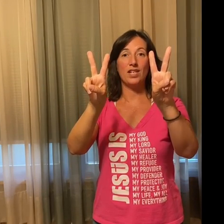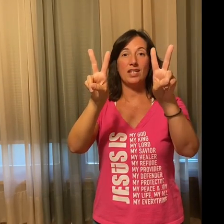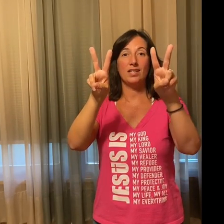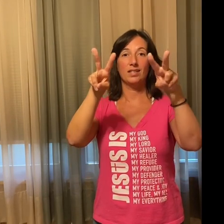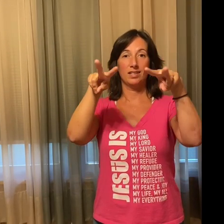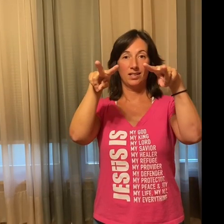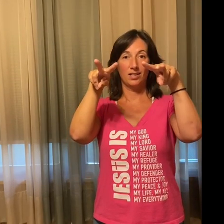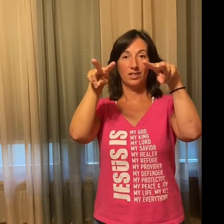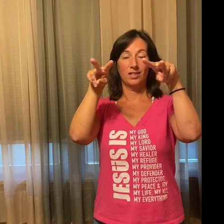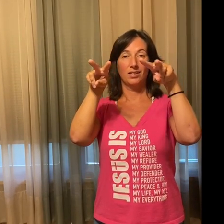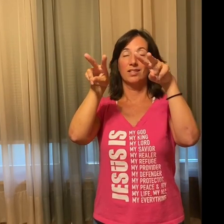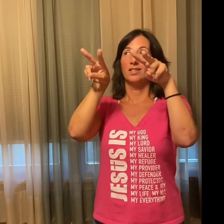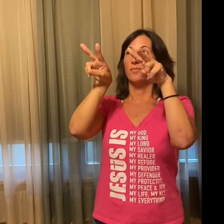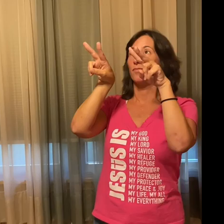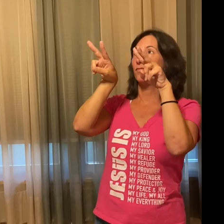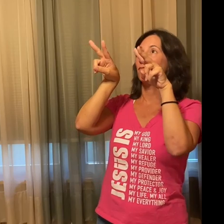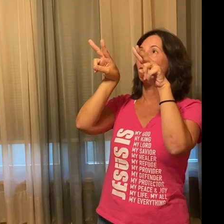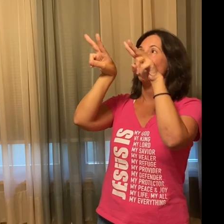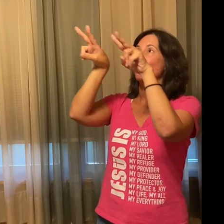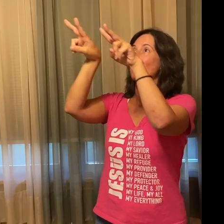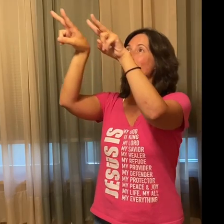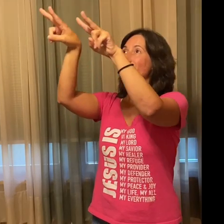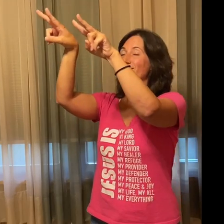letter V.